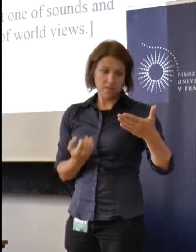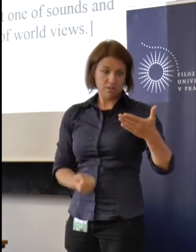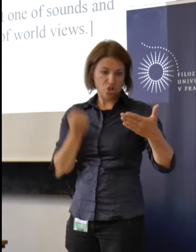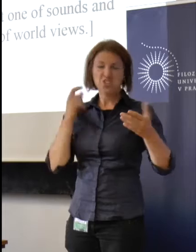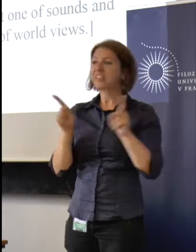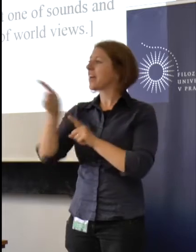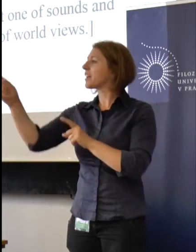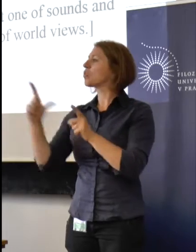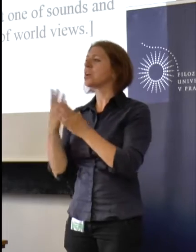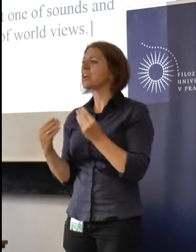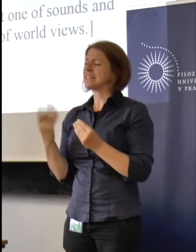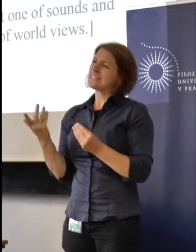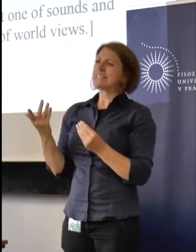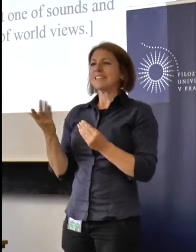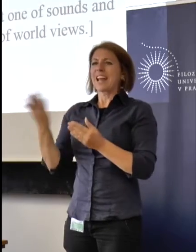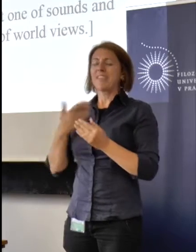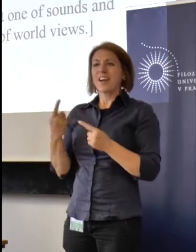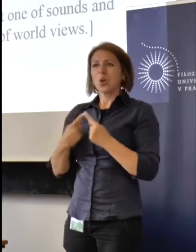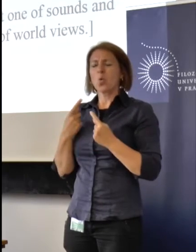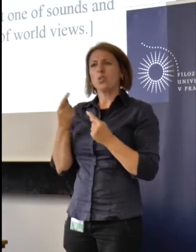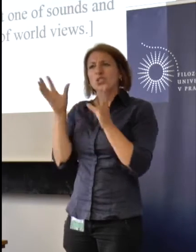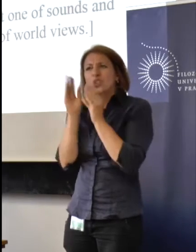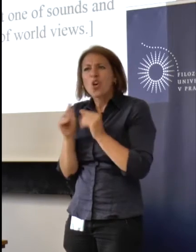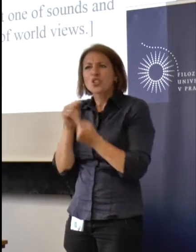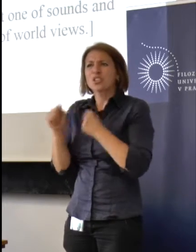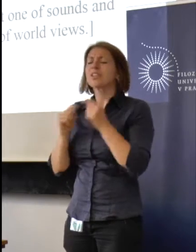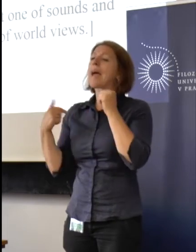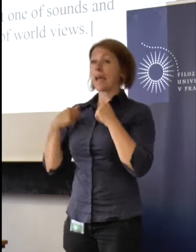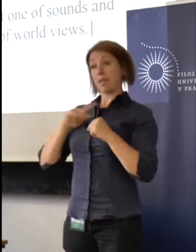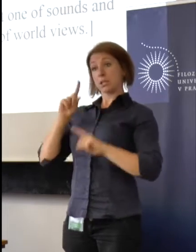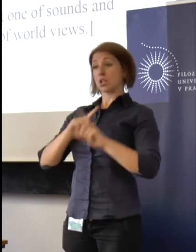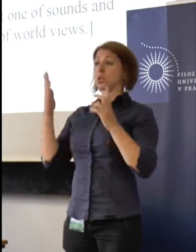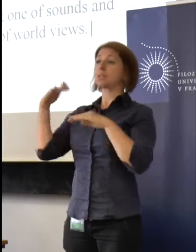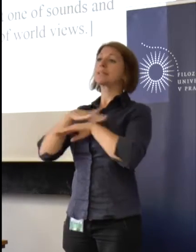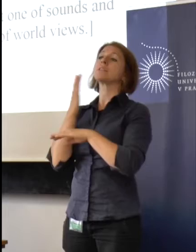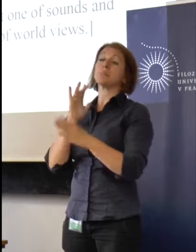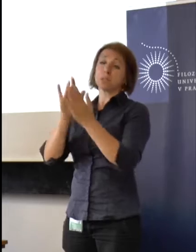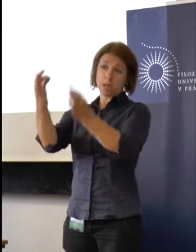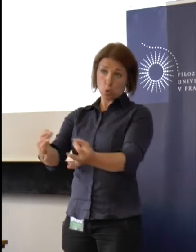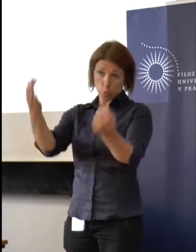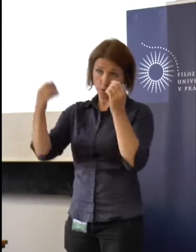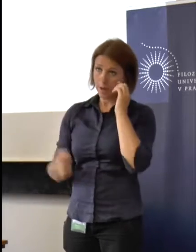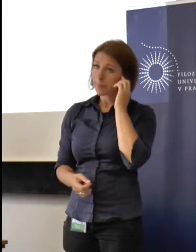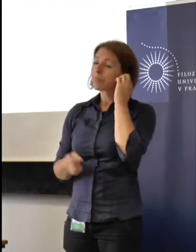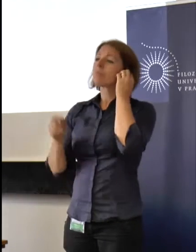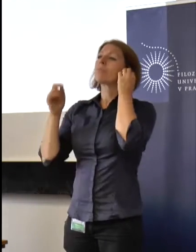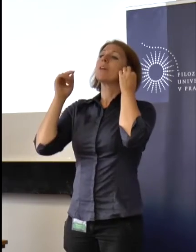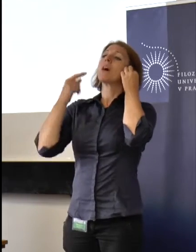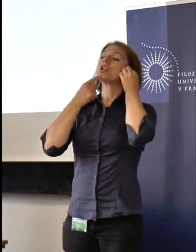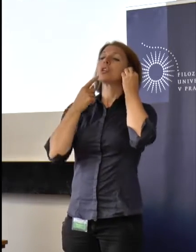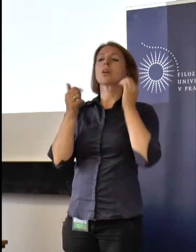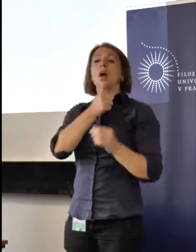or let's say, first of all, he refers to structural differences between languages. So something like very elementary stuff